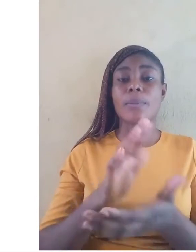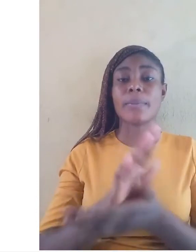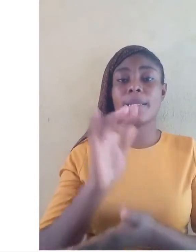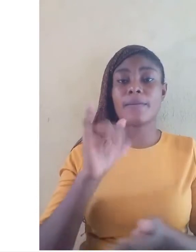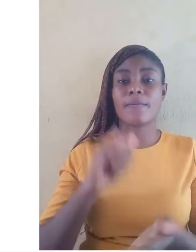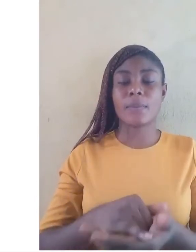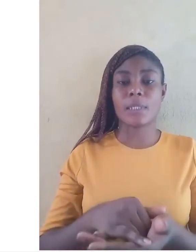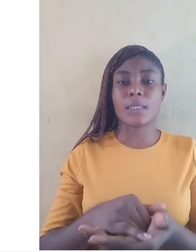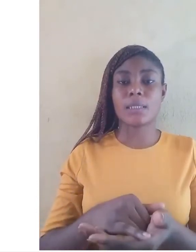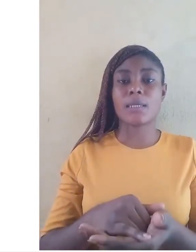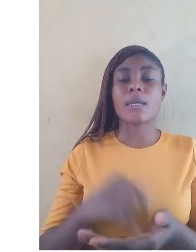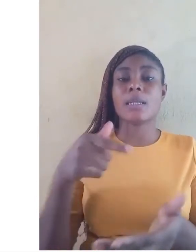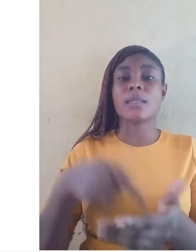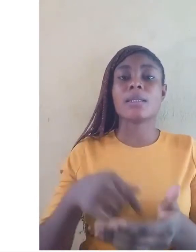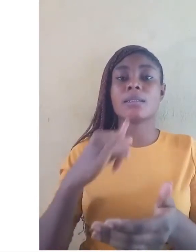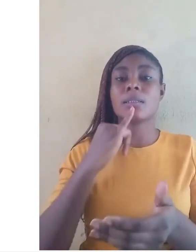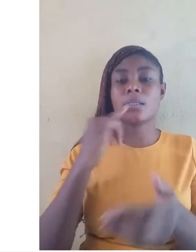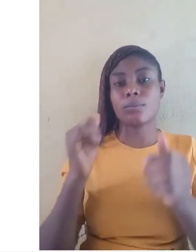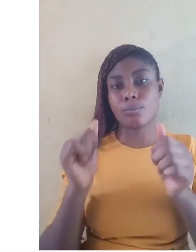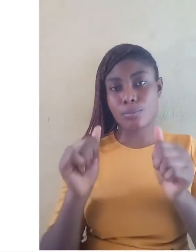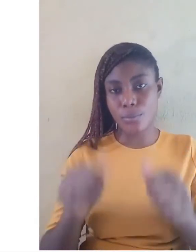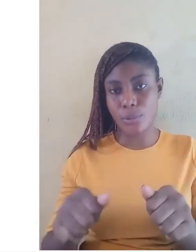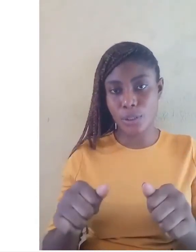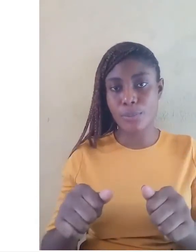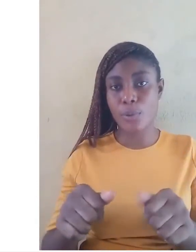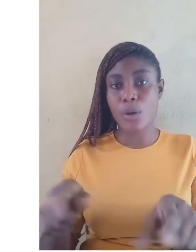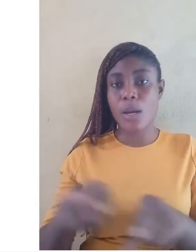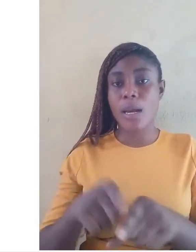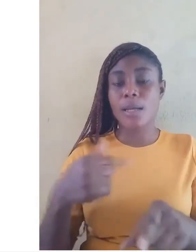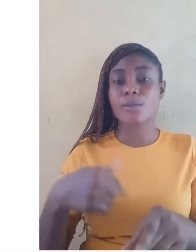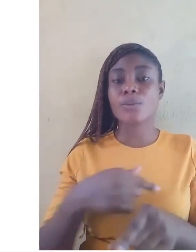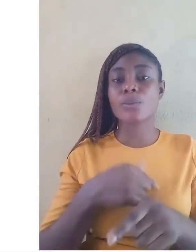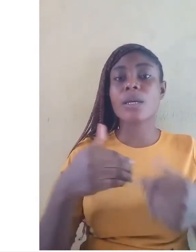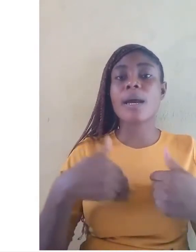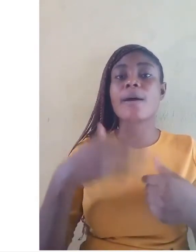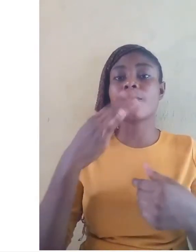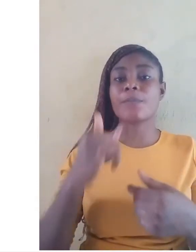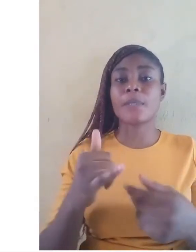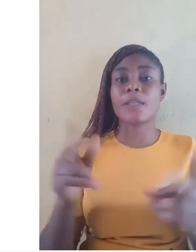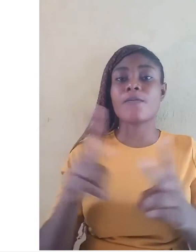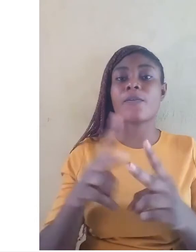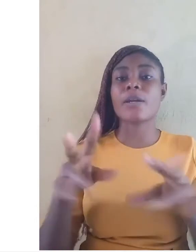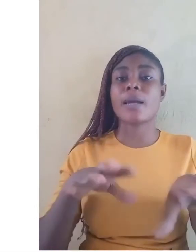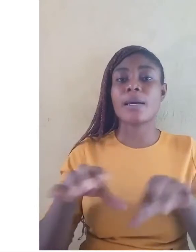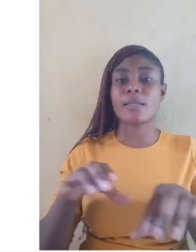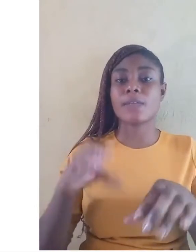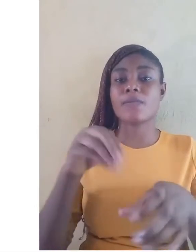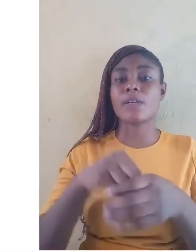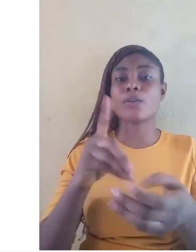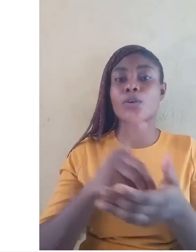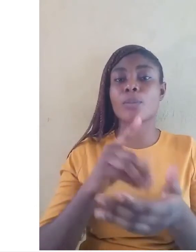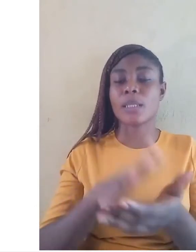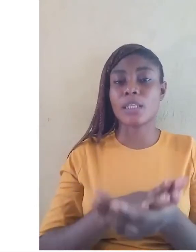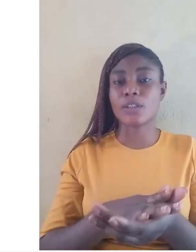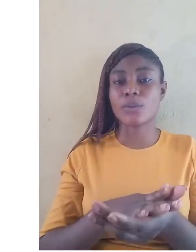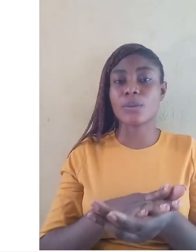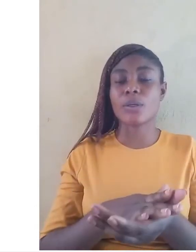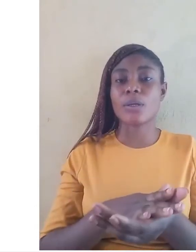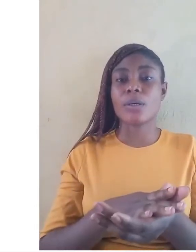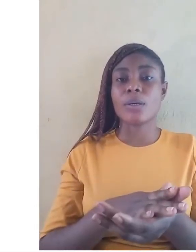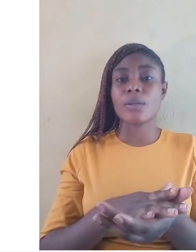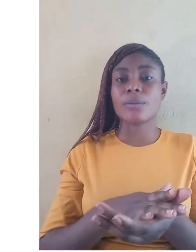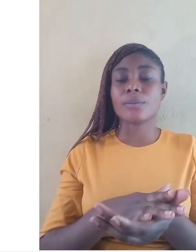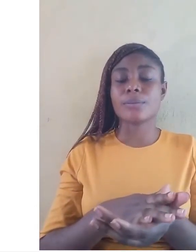believe that this is possible as we have been very active in documenting